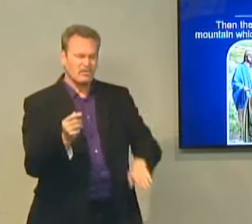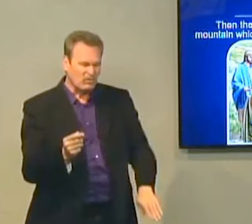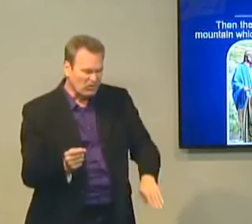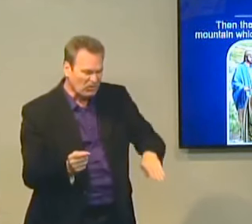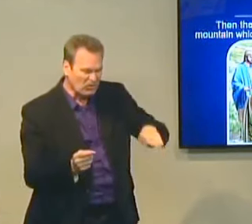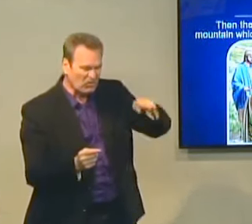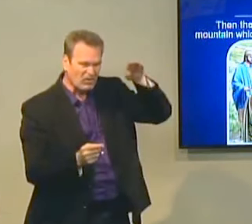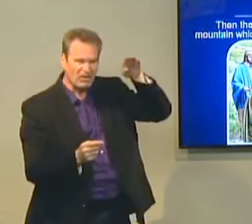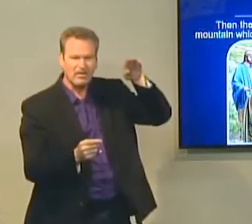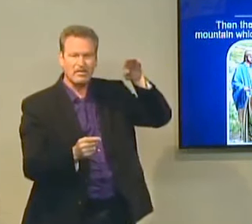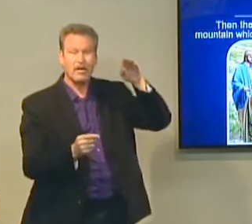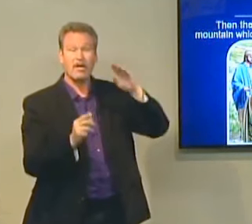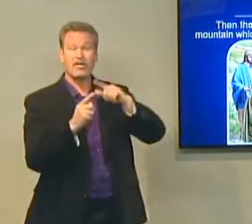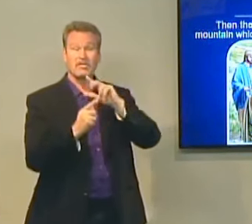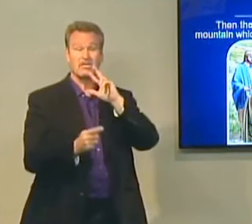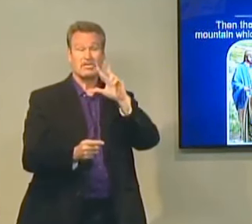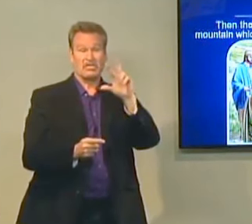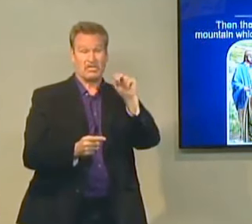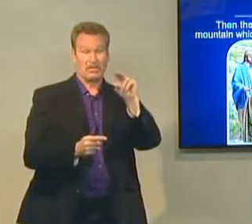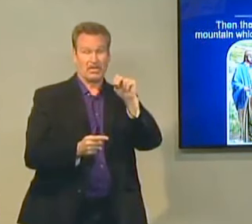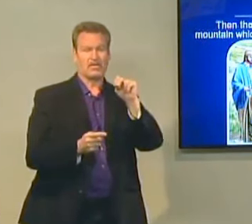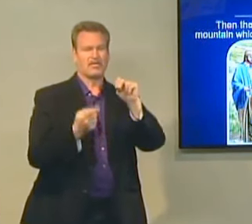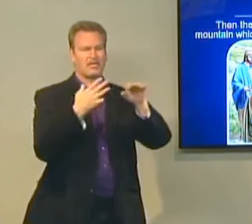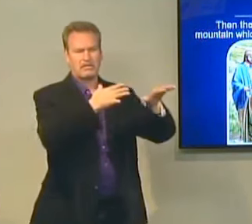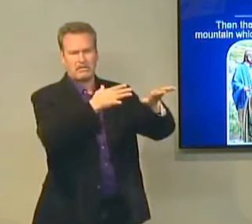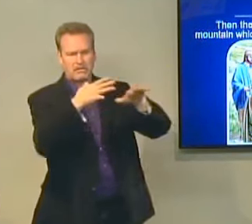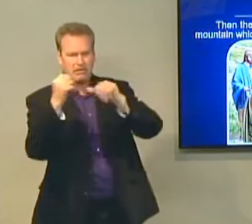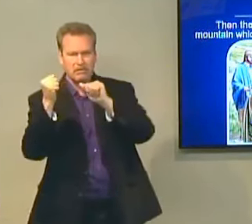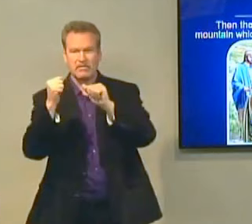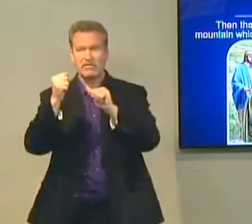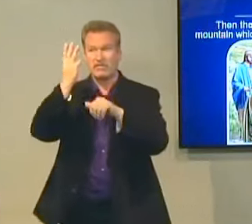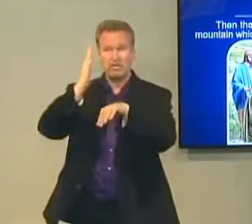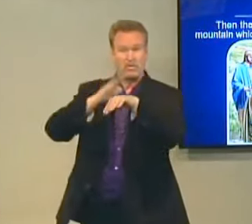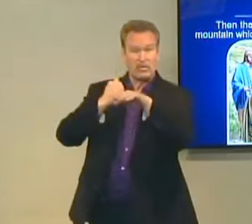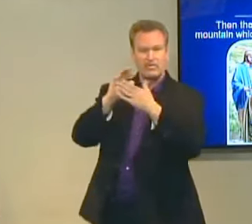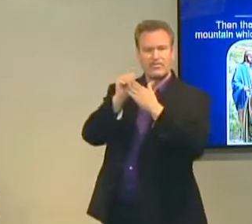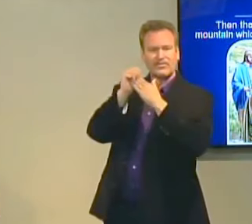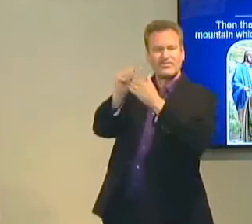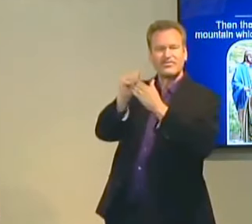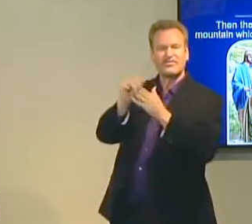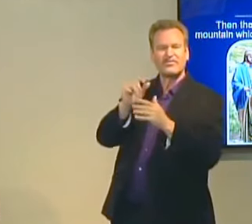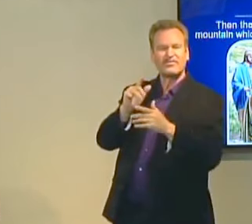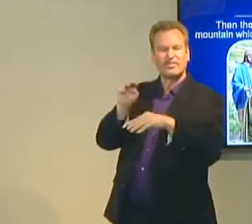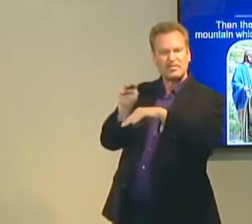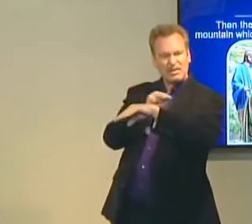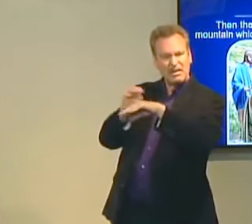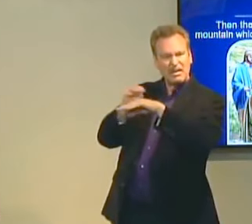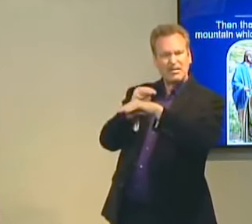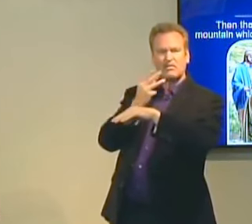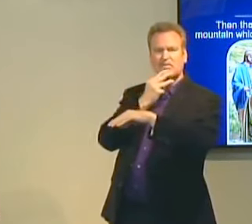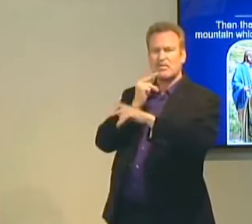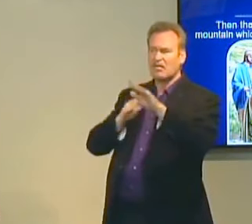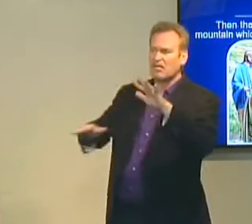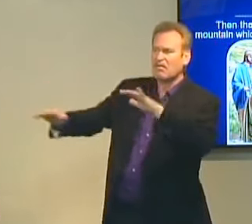In the city of Nazareth. Growing up all that time. a boy. Until he was. Around 30. And then he left. To do his